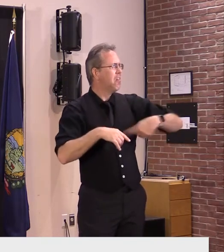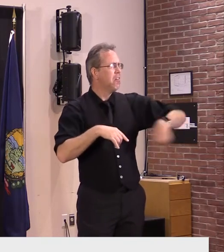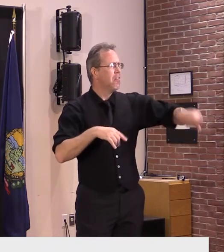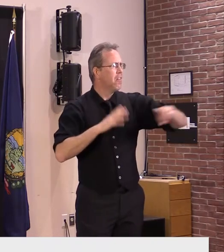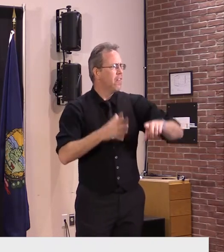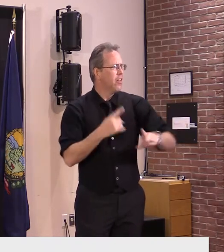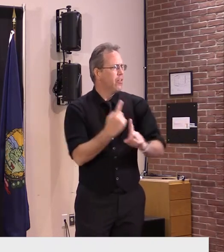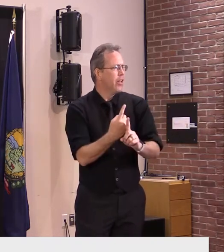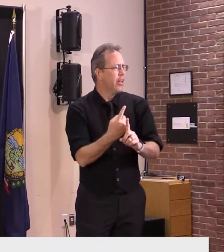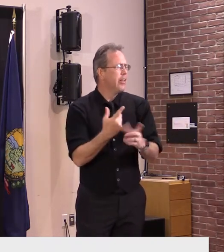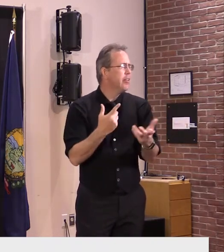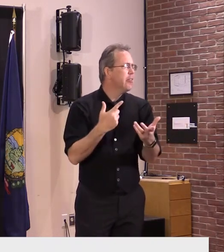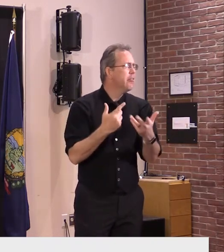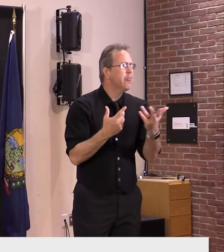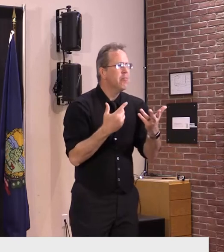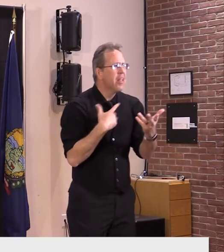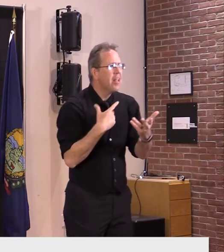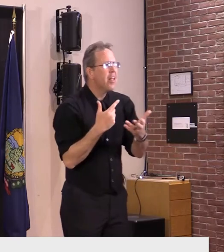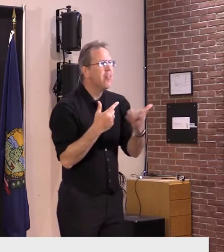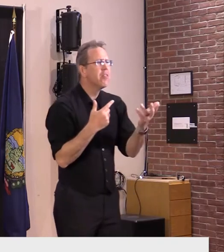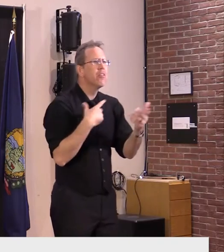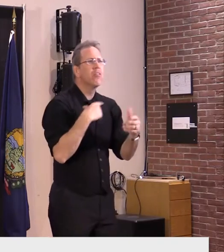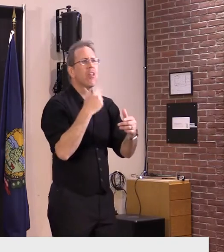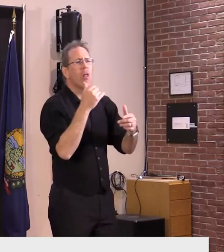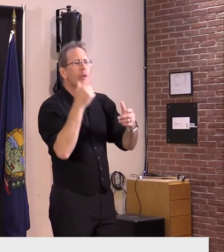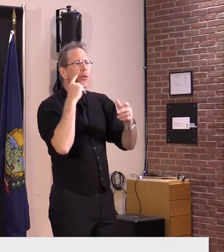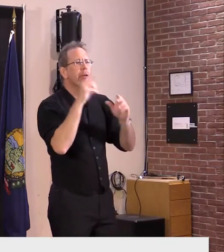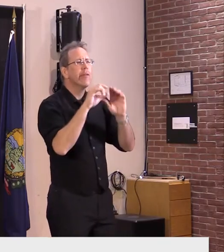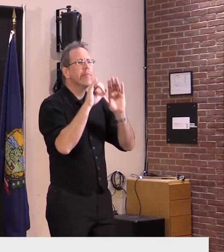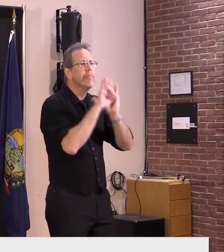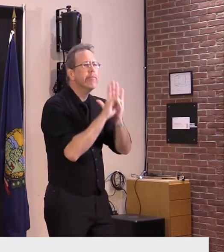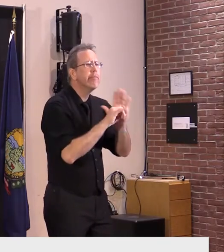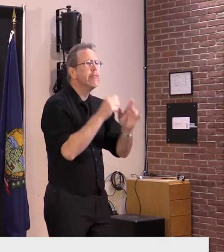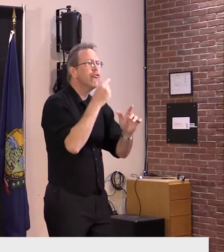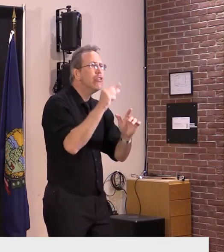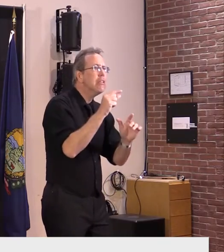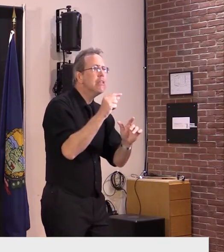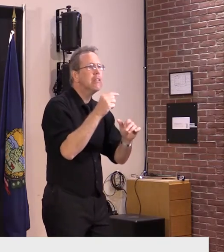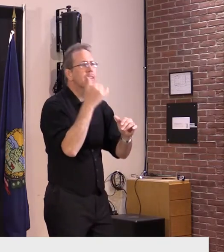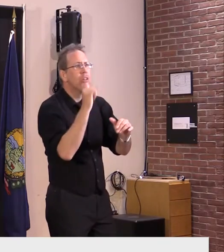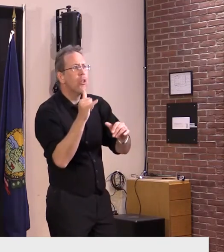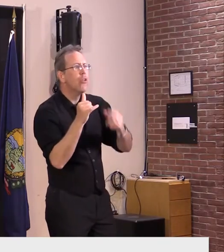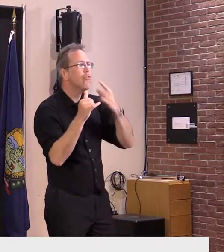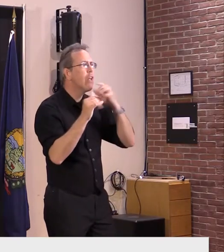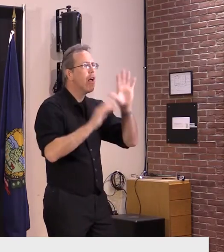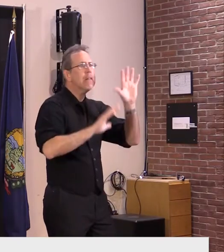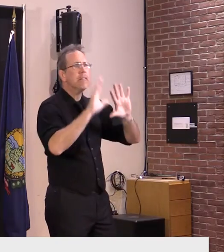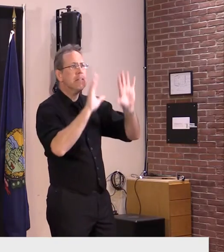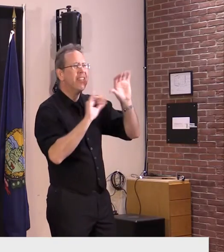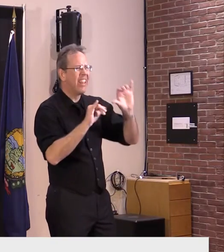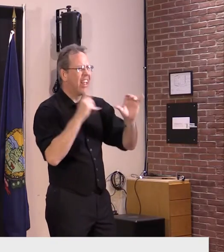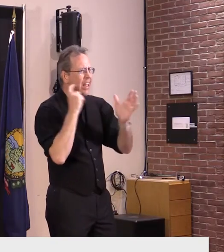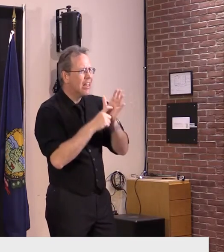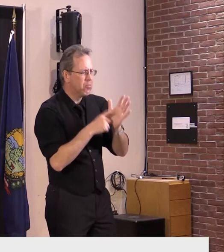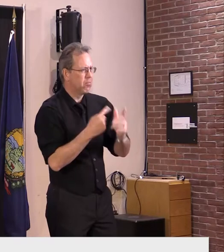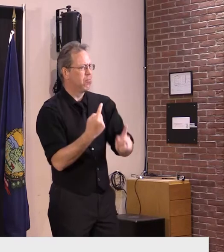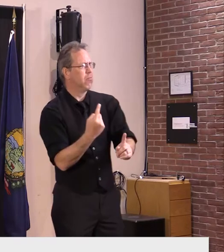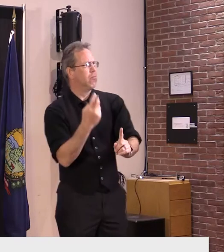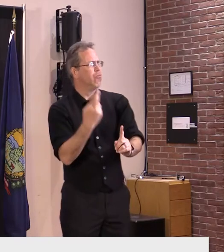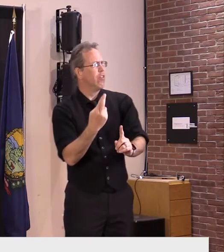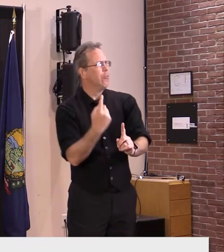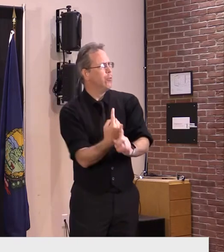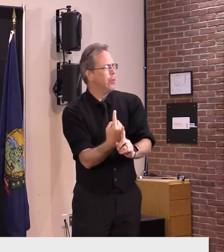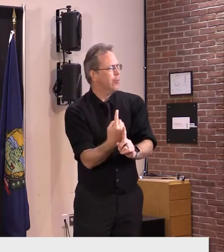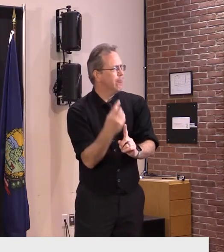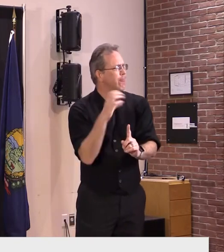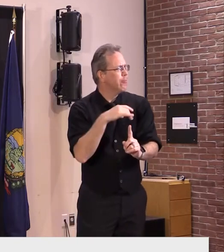green, yellow, orange, red, black system for varying degrees of severity of stress on a